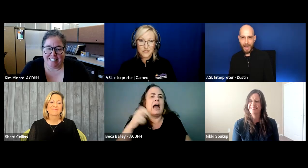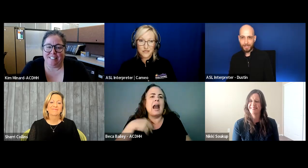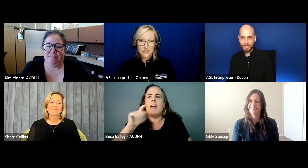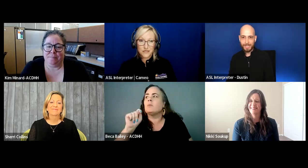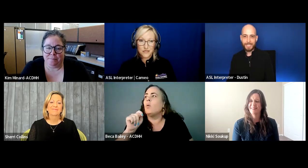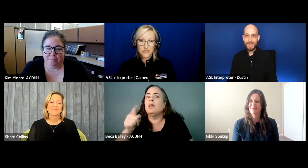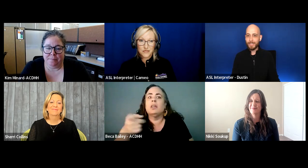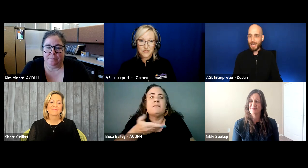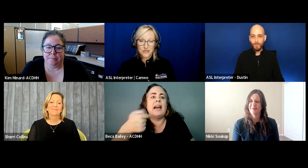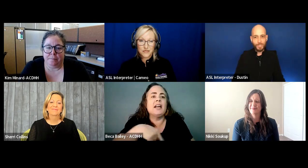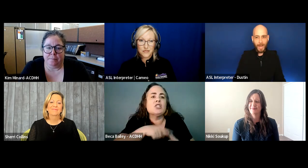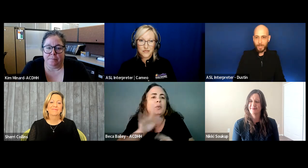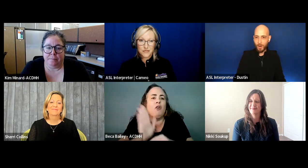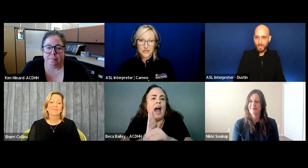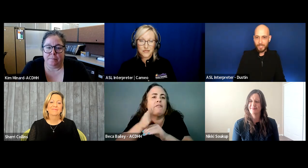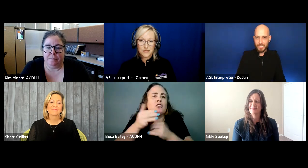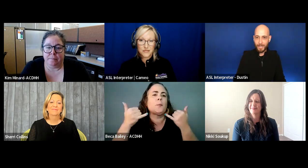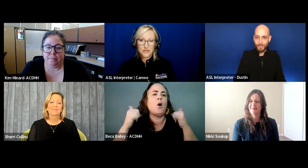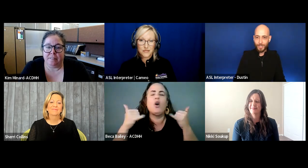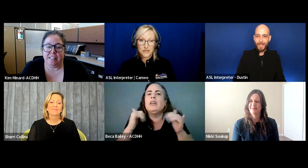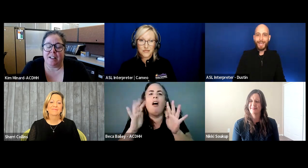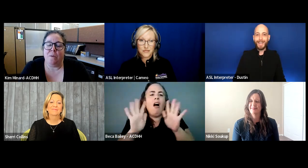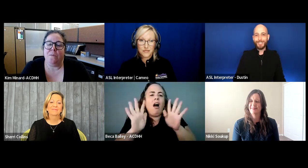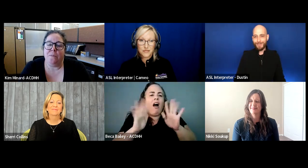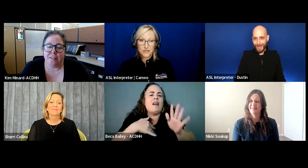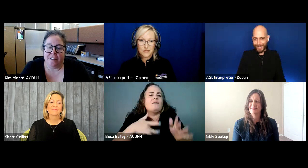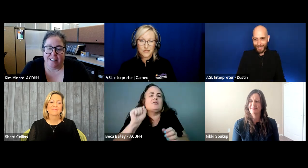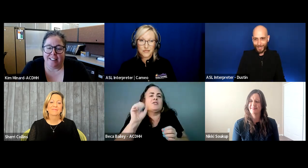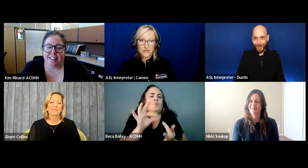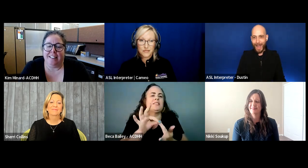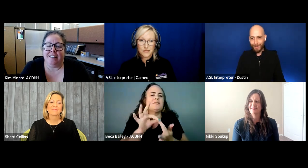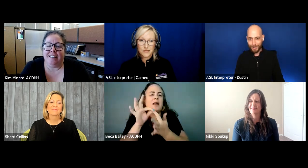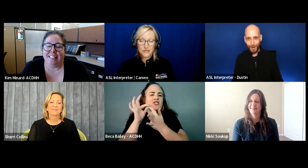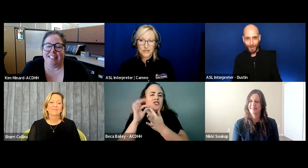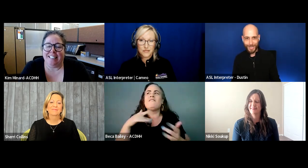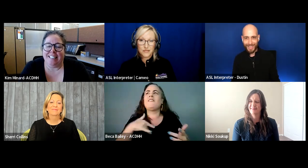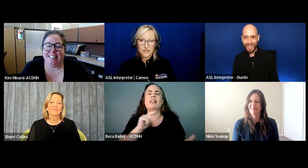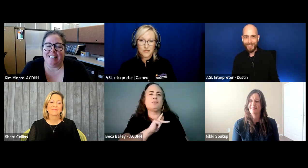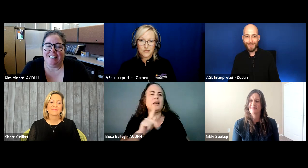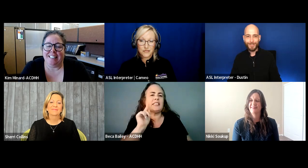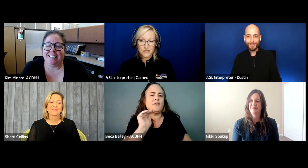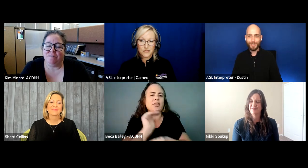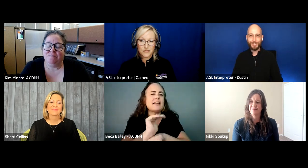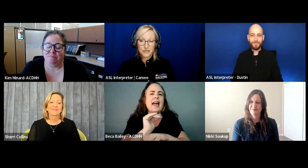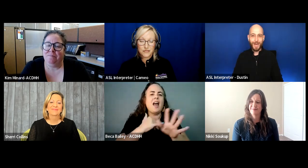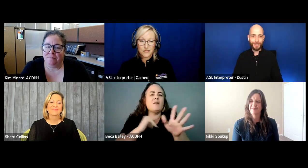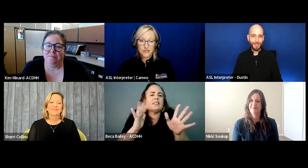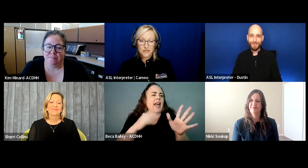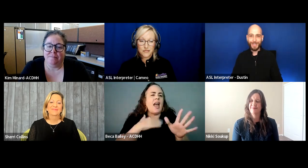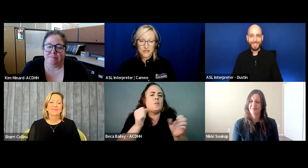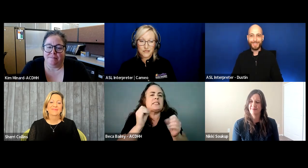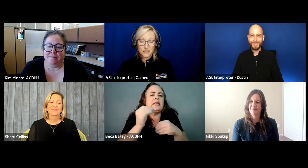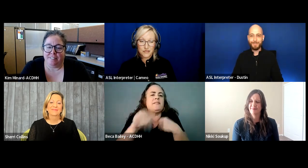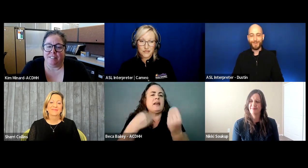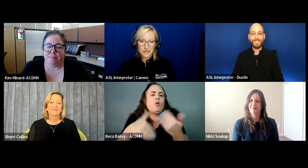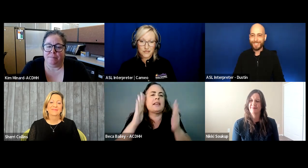deaf cast, seeing the language happen on the stage. They actually invited us to their after party, and I felt so special.